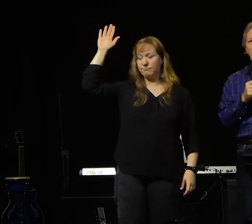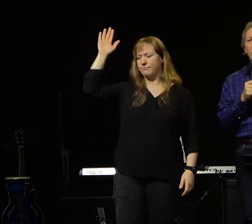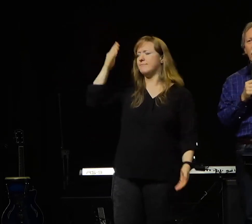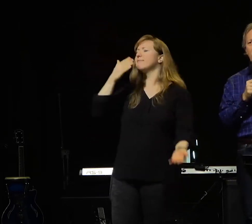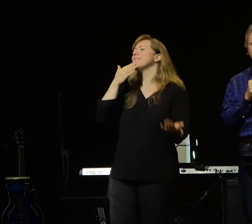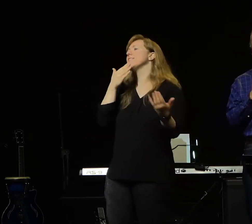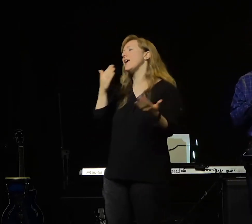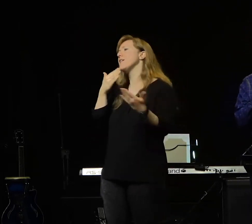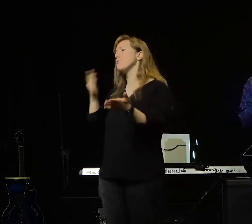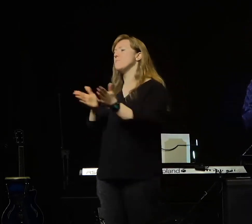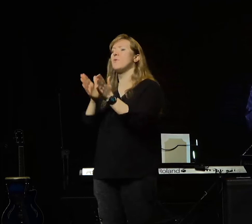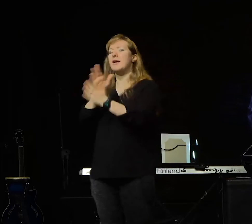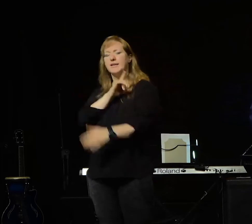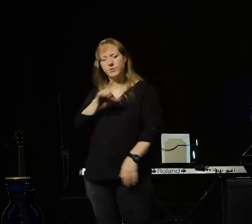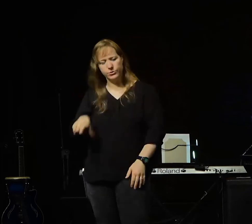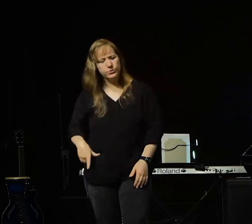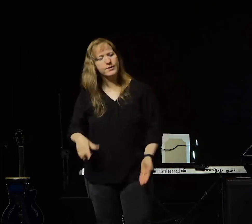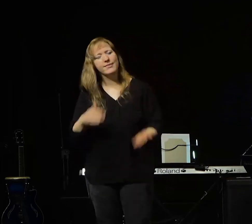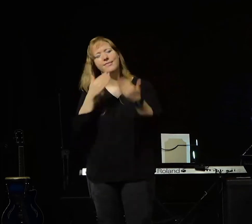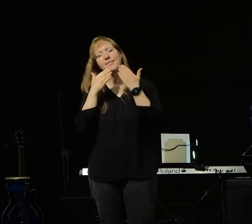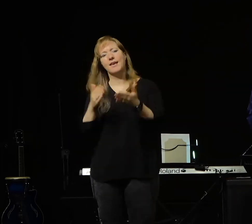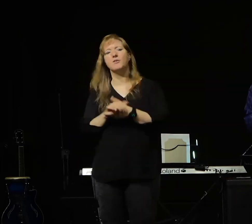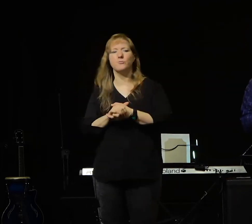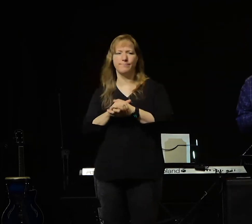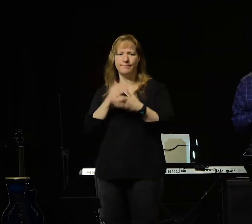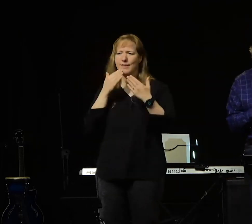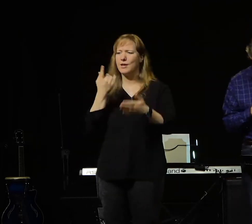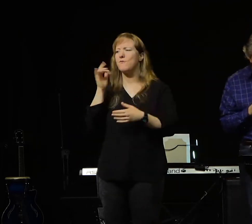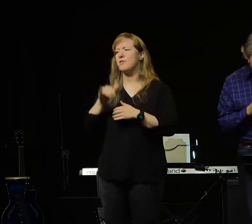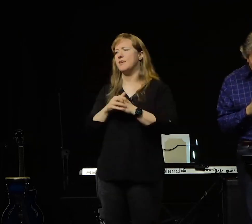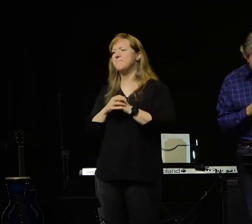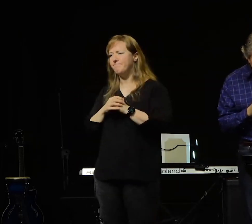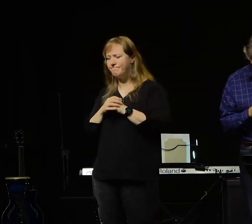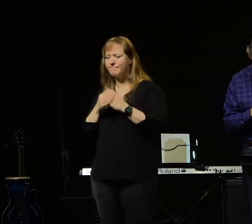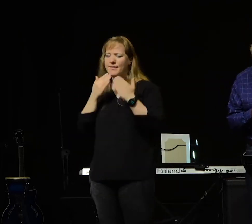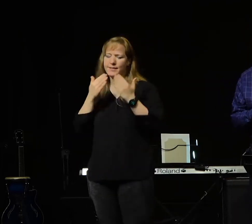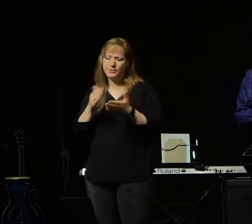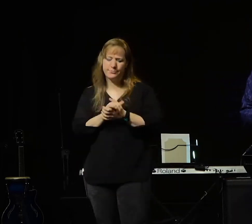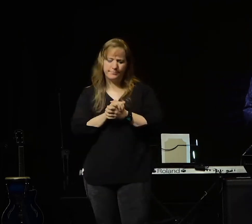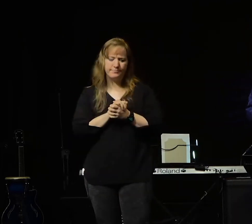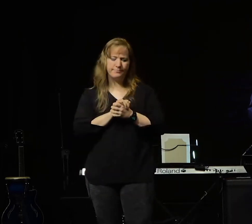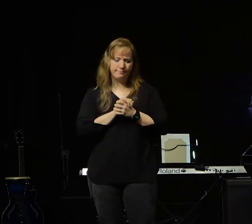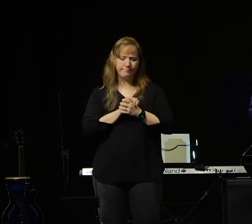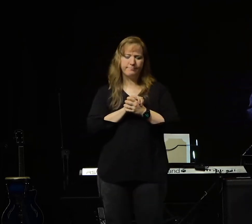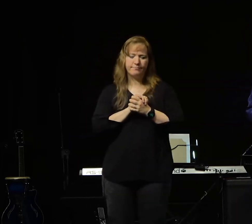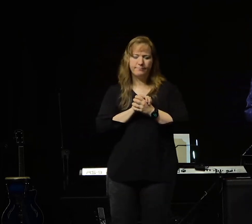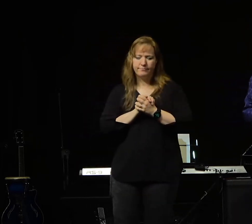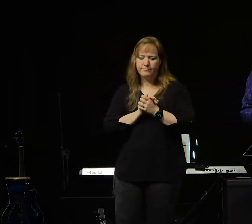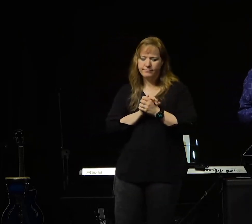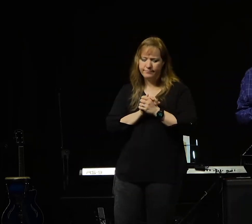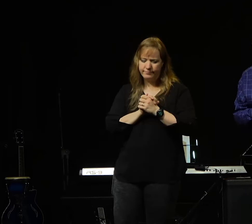you. Praise the Lord. Thank you. Thank you so much for that. Thank you. Thank you.